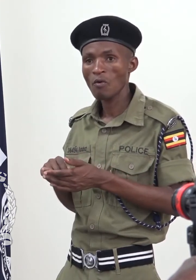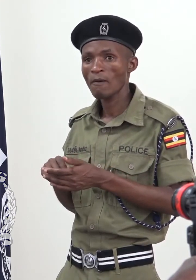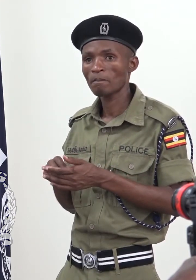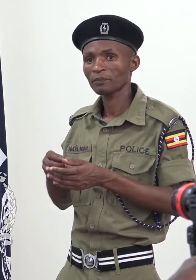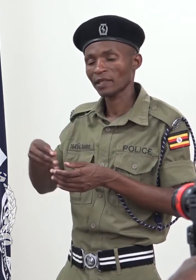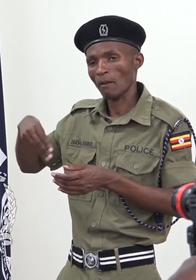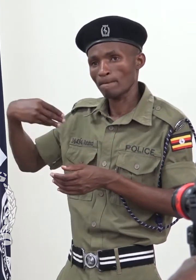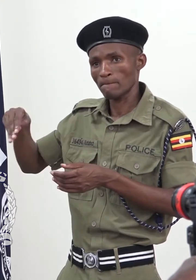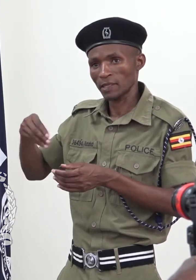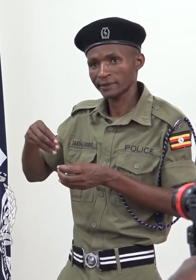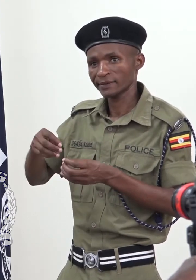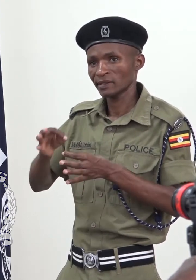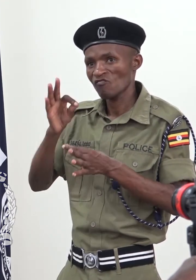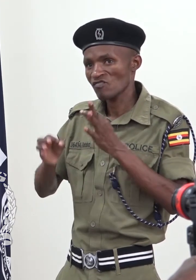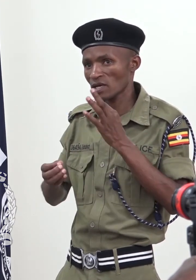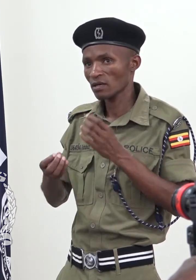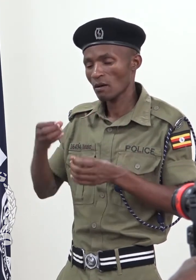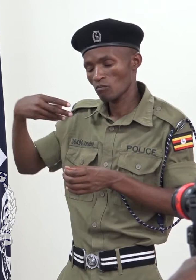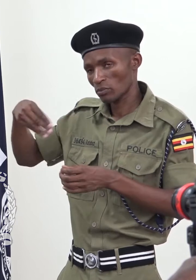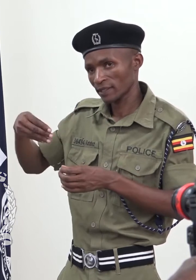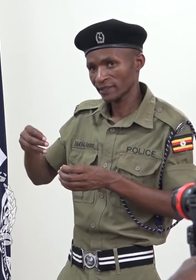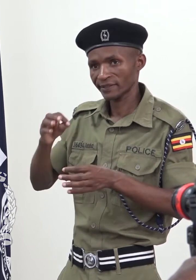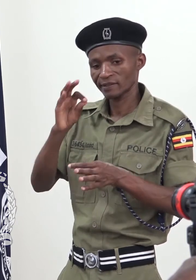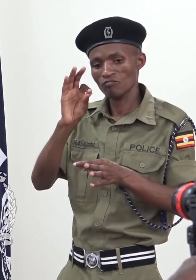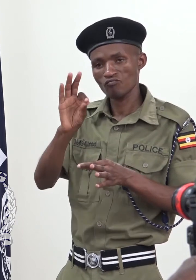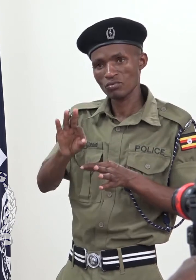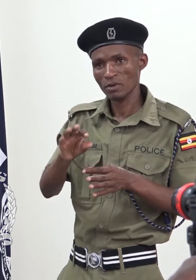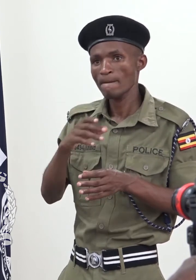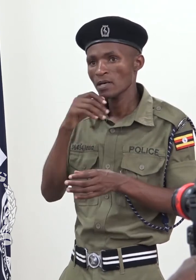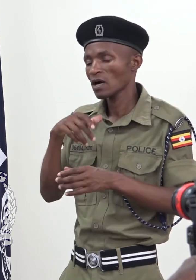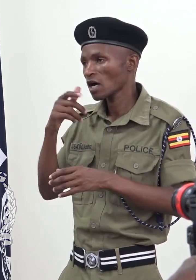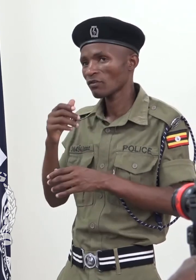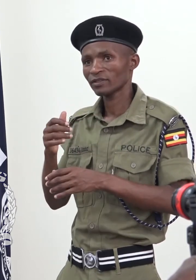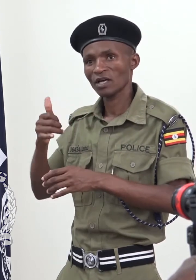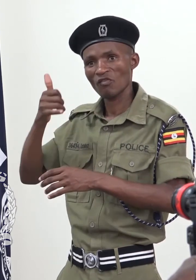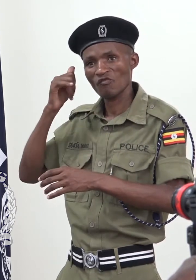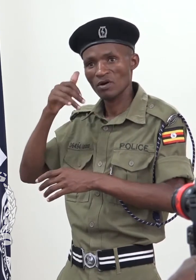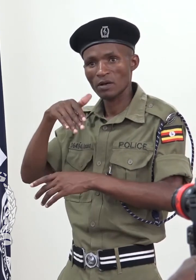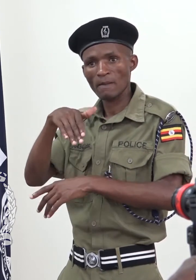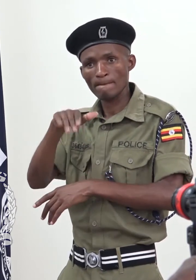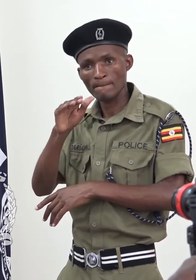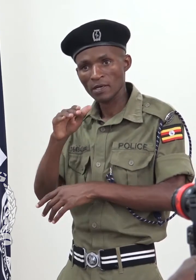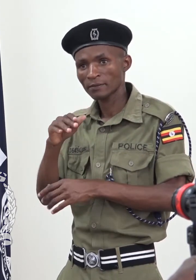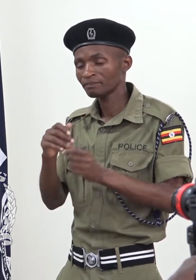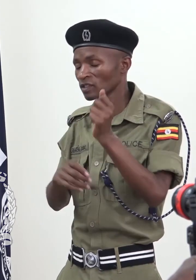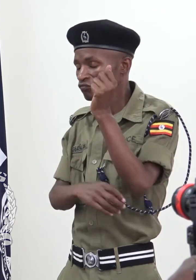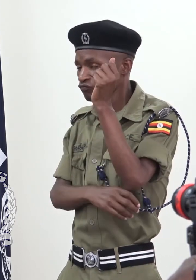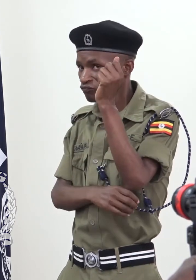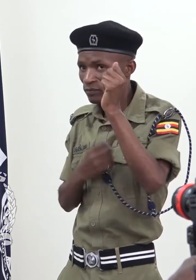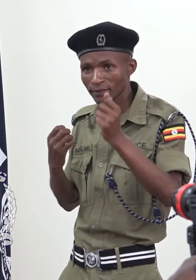melting plastic. And thereafter, the mobile phone was taken from